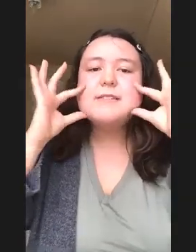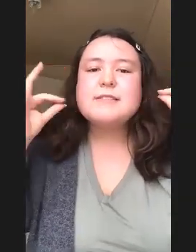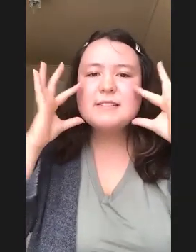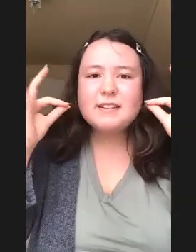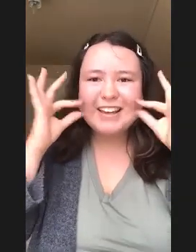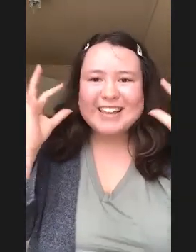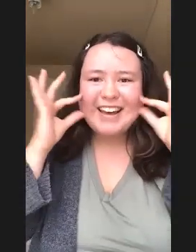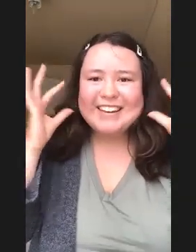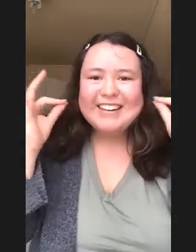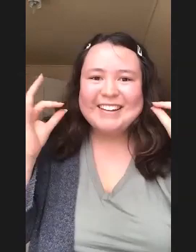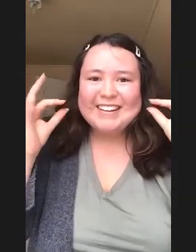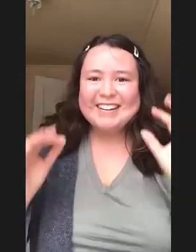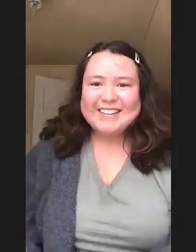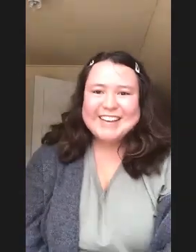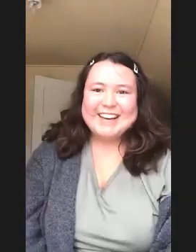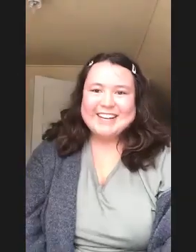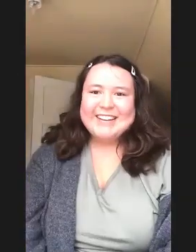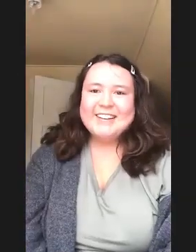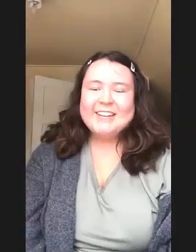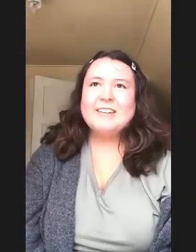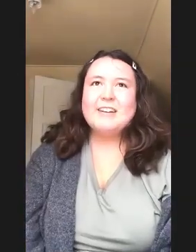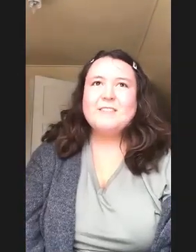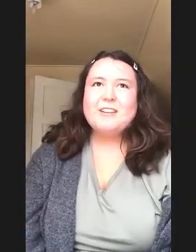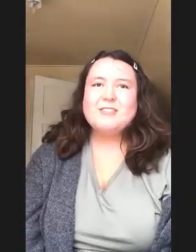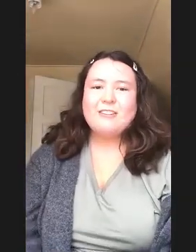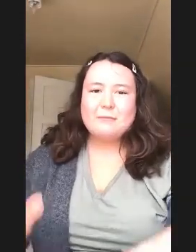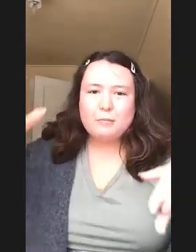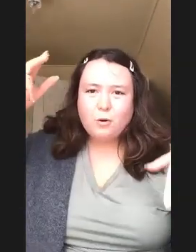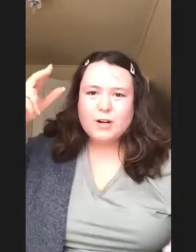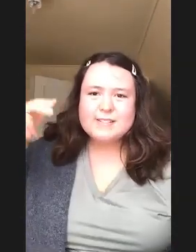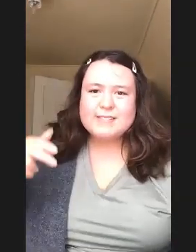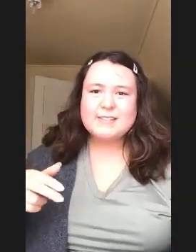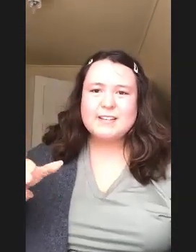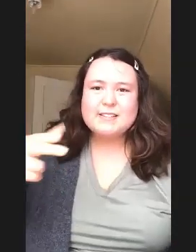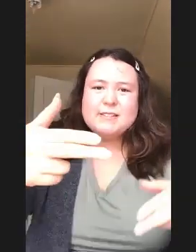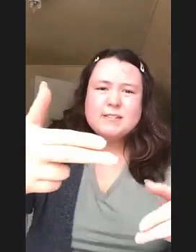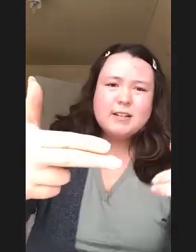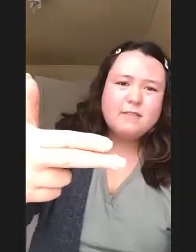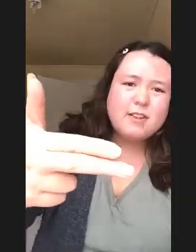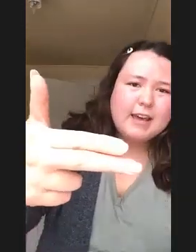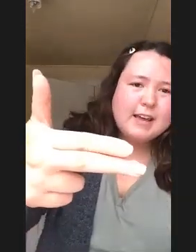index, like that. Yeah. I'm trying to remember horse. It's with an